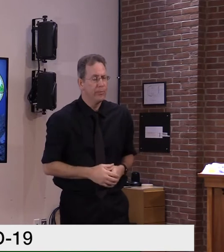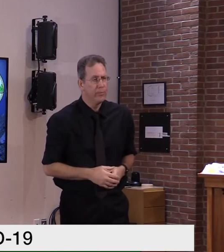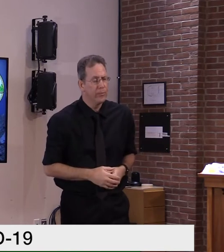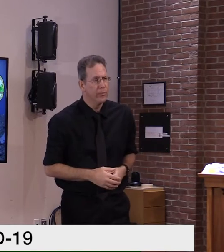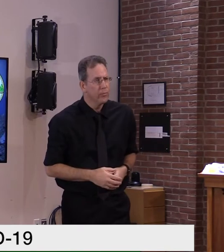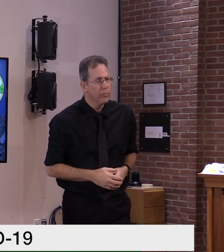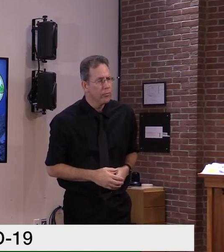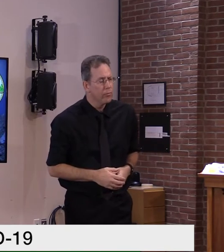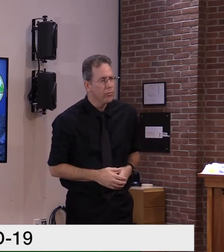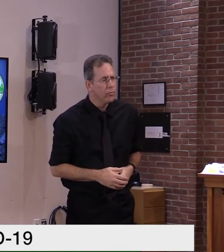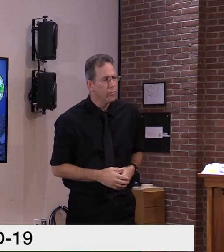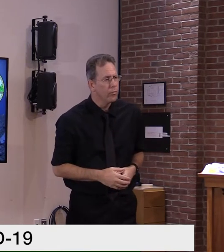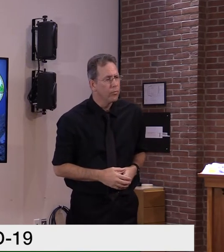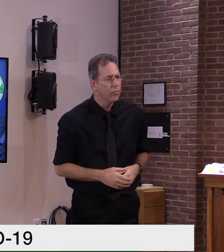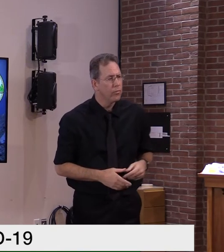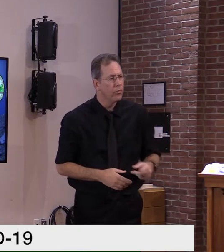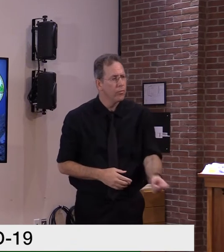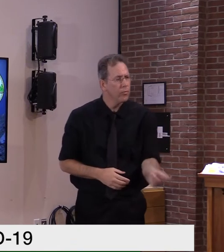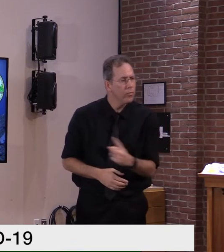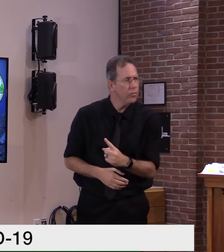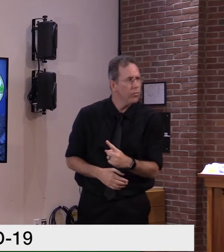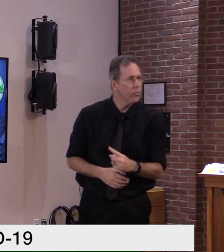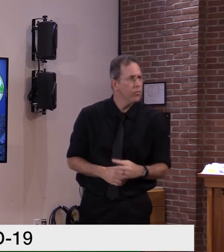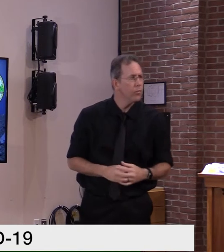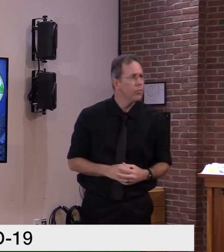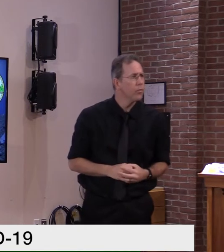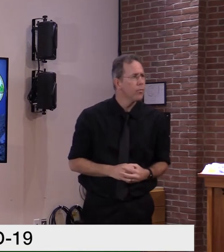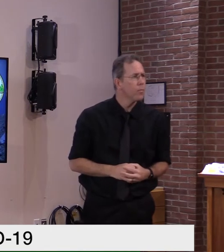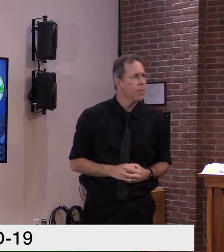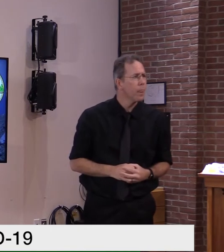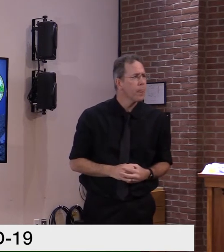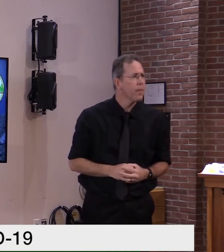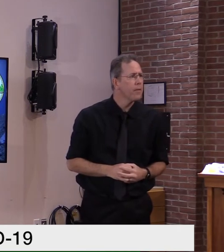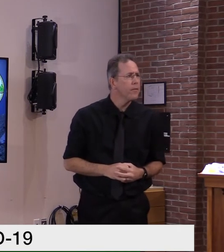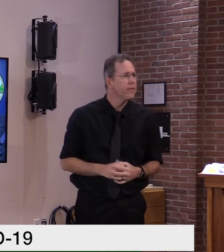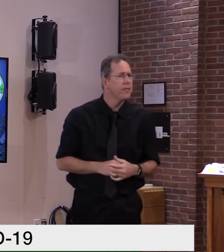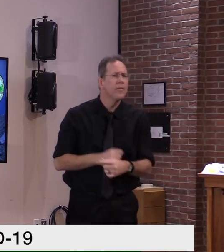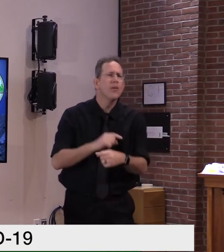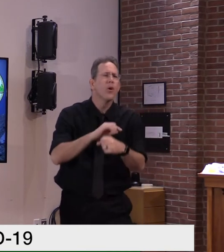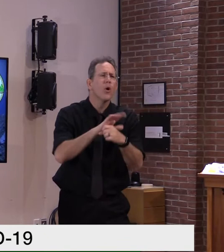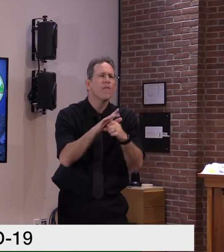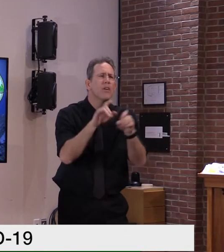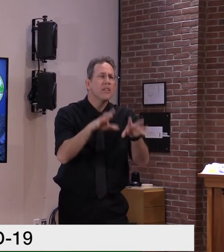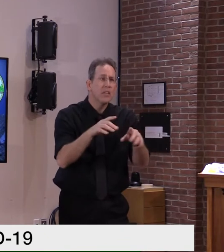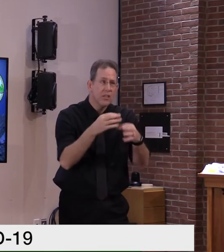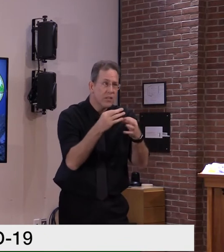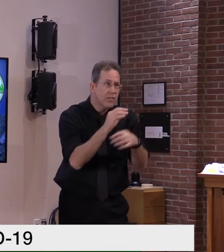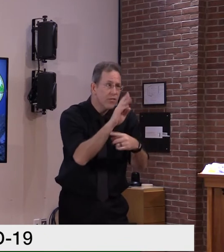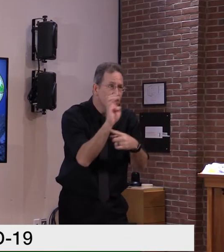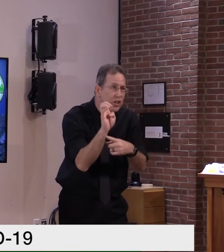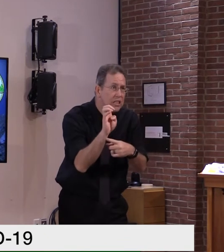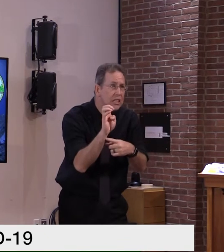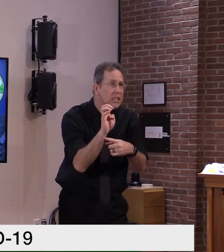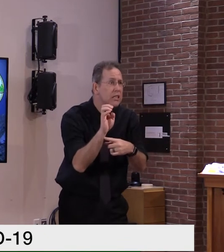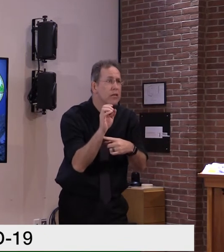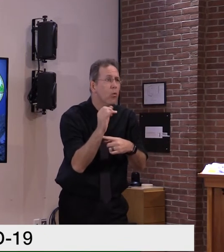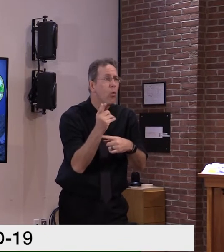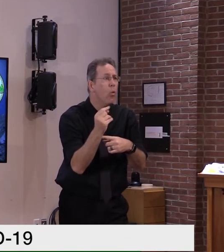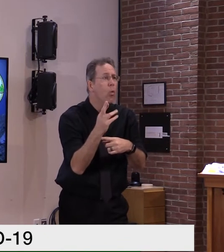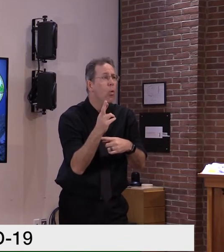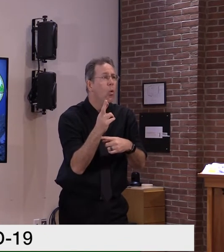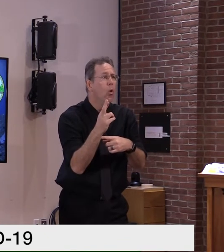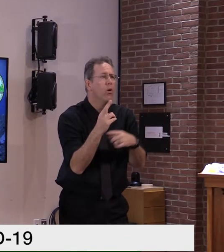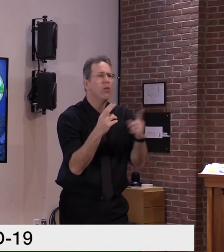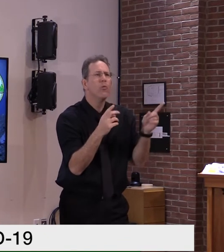And are COVID tests free? Because I got an email from someone who sent us a picture of their bill for $300 for a test they got at